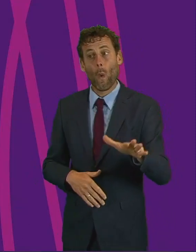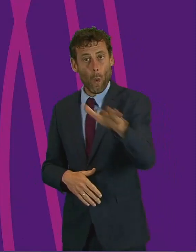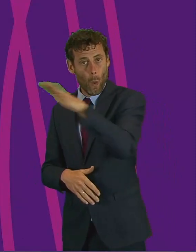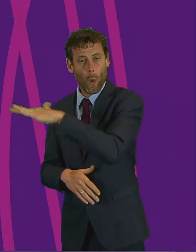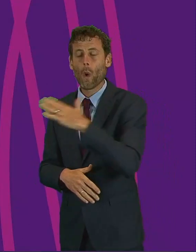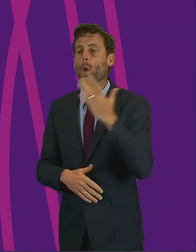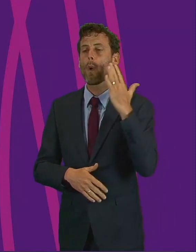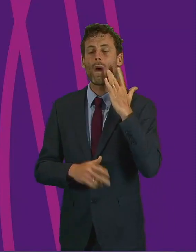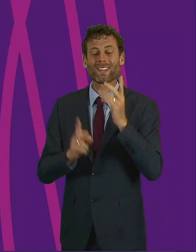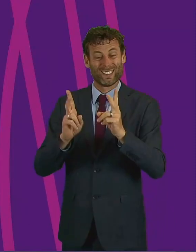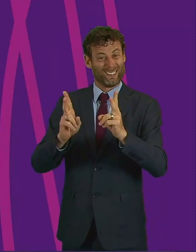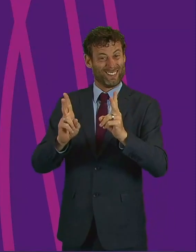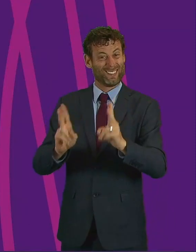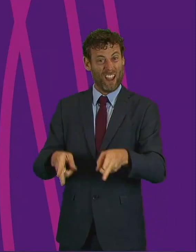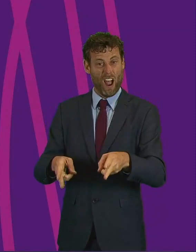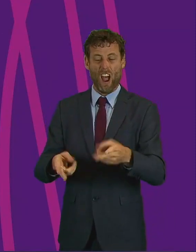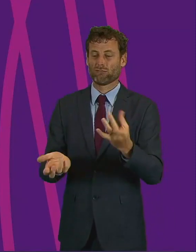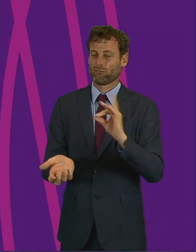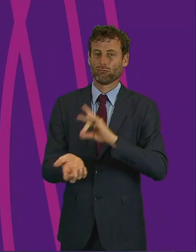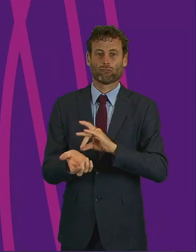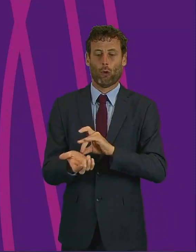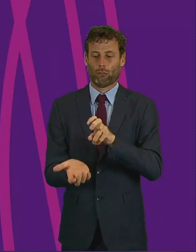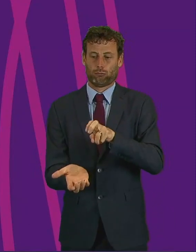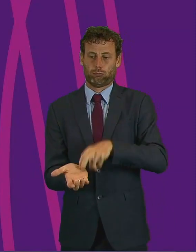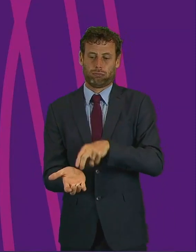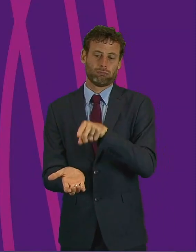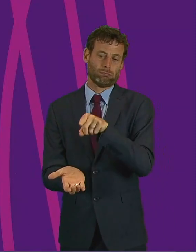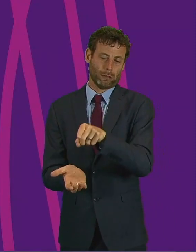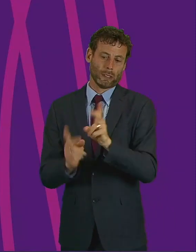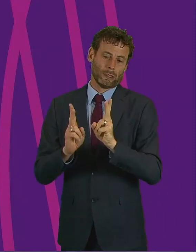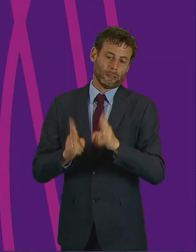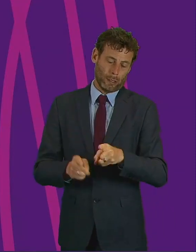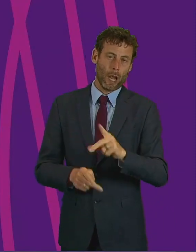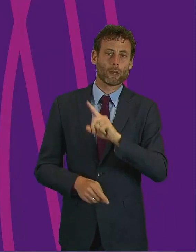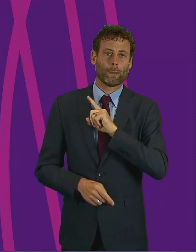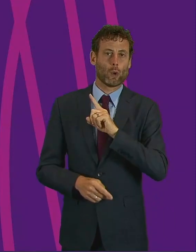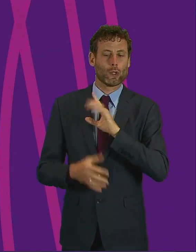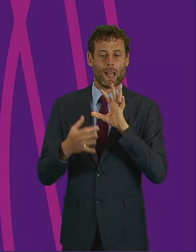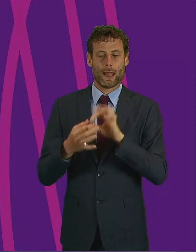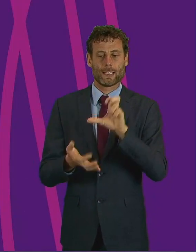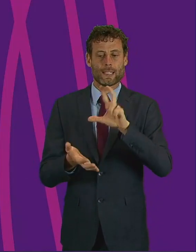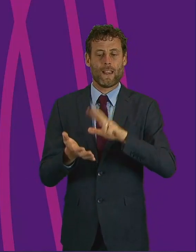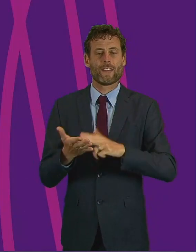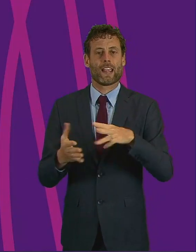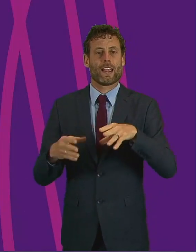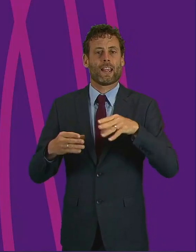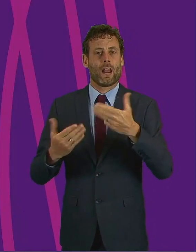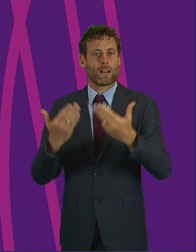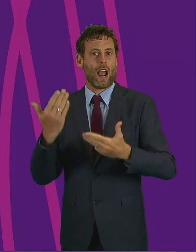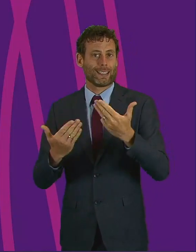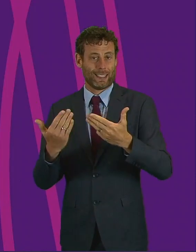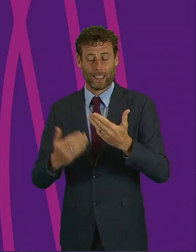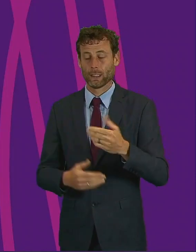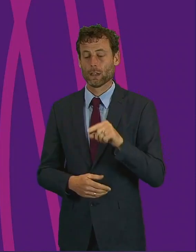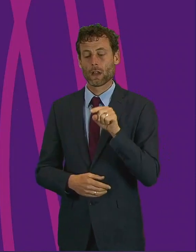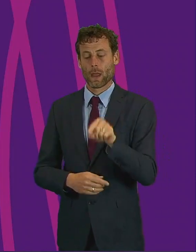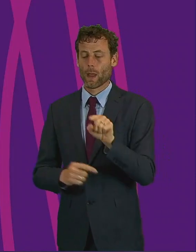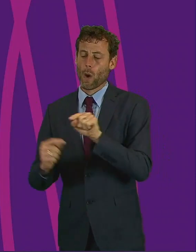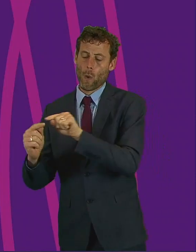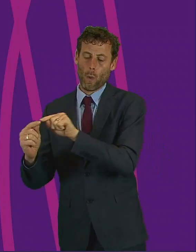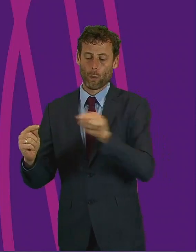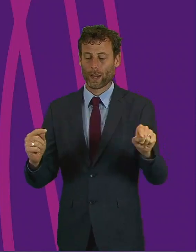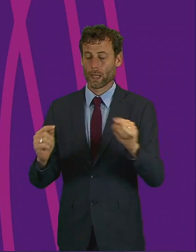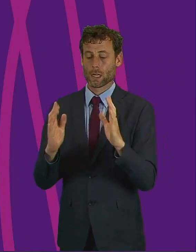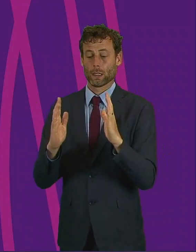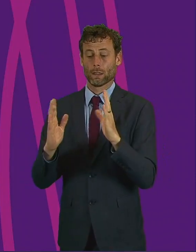as a suspected or contributory cause of death. The latest NRS report covers the period to Sunday, the 31st of May, which is 3